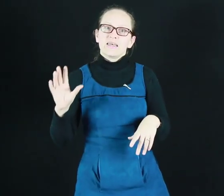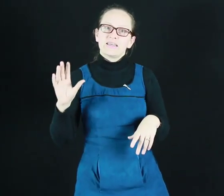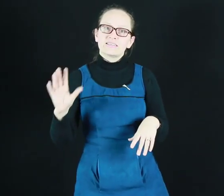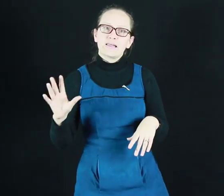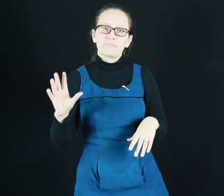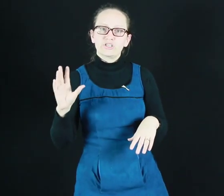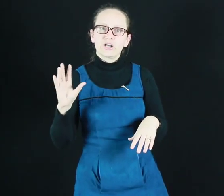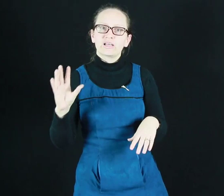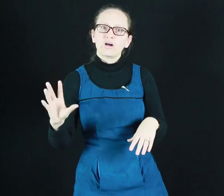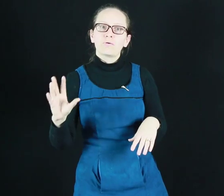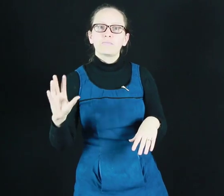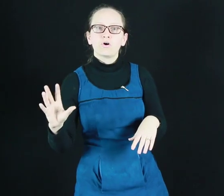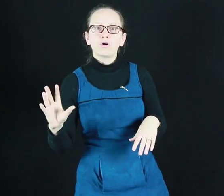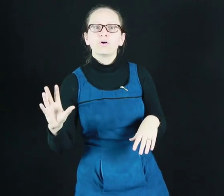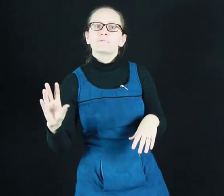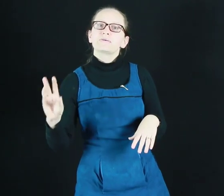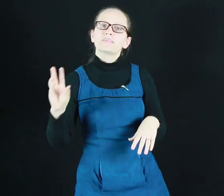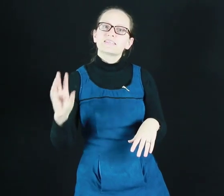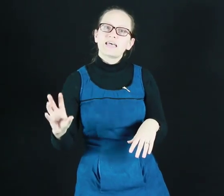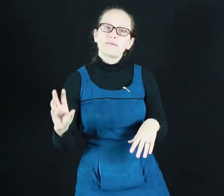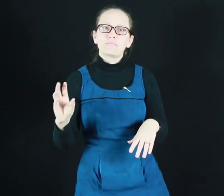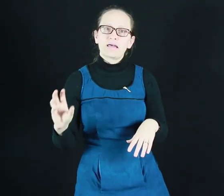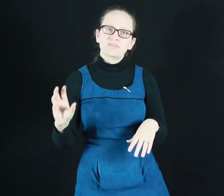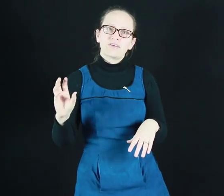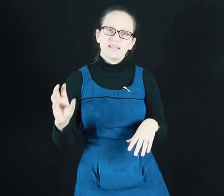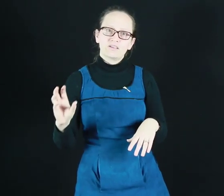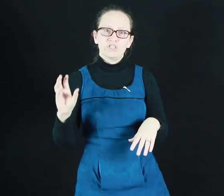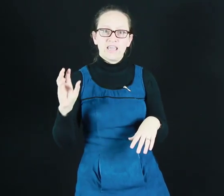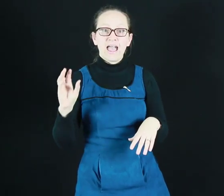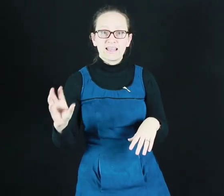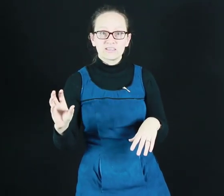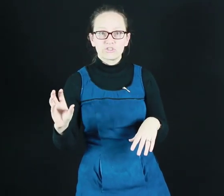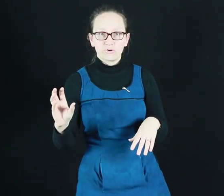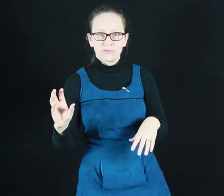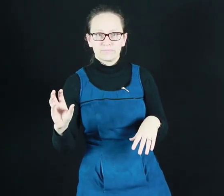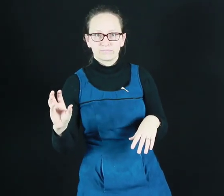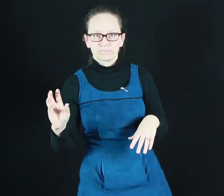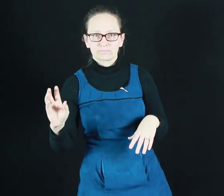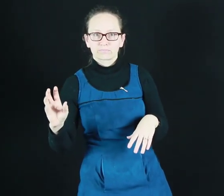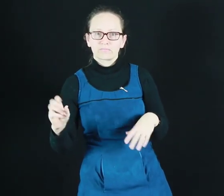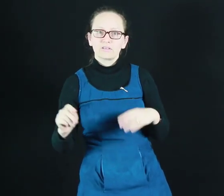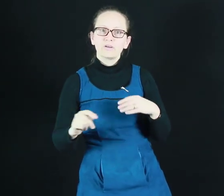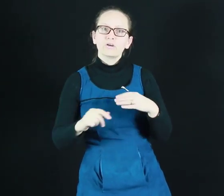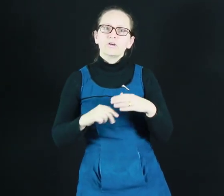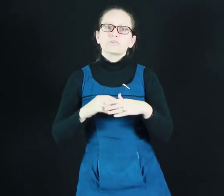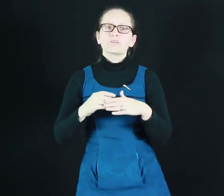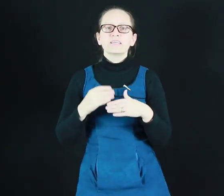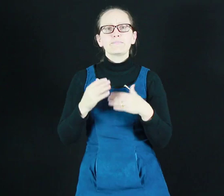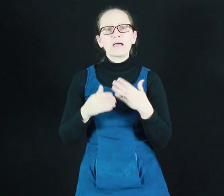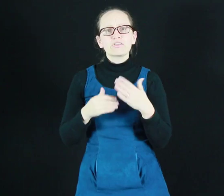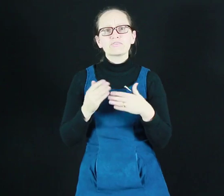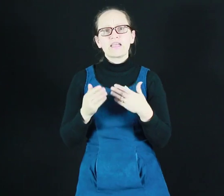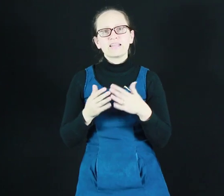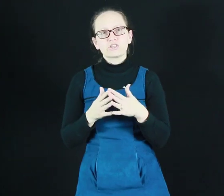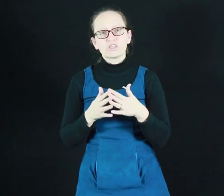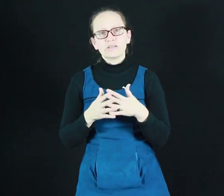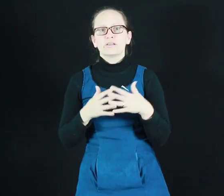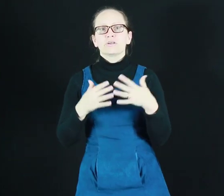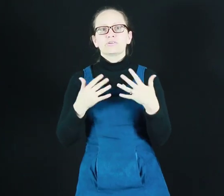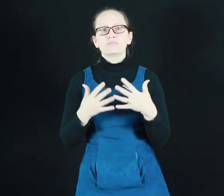its temperature a lot more with the same amount of energy added to it. So the amount of energy you